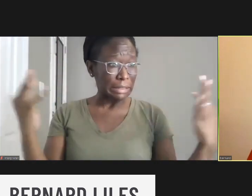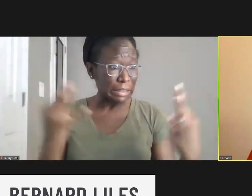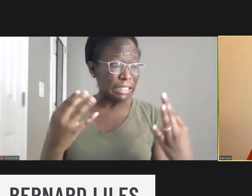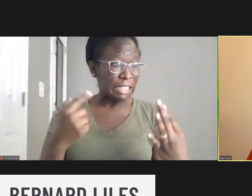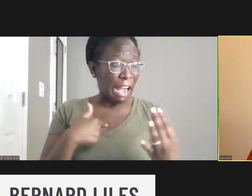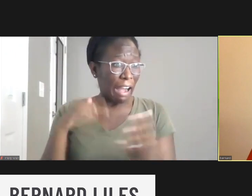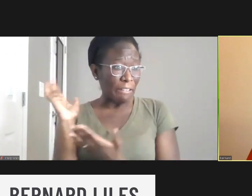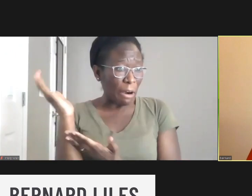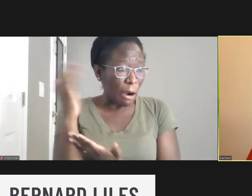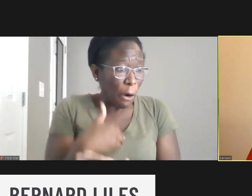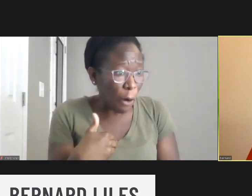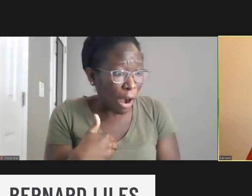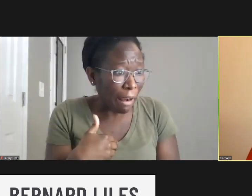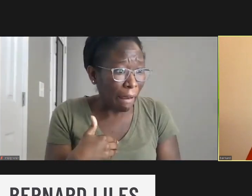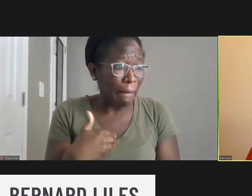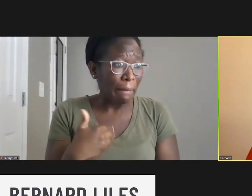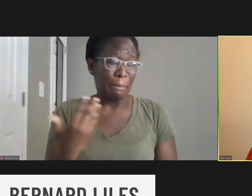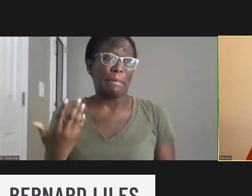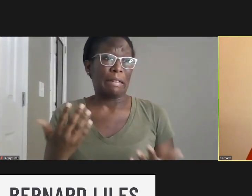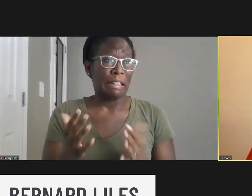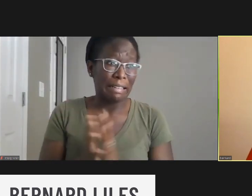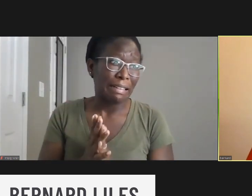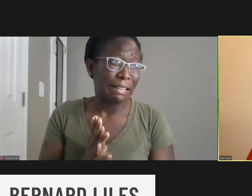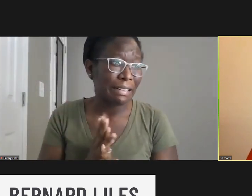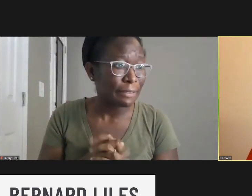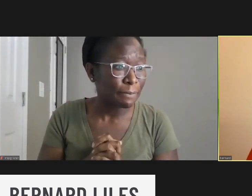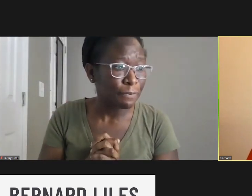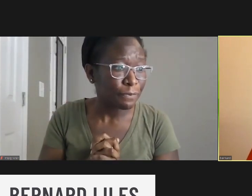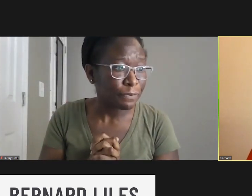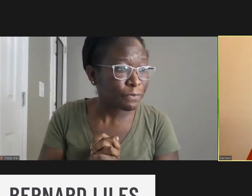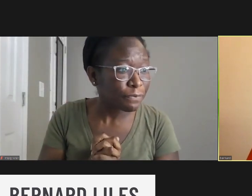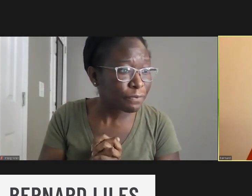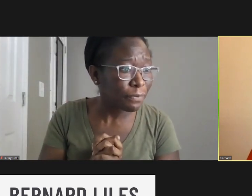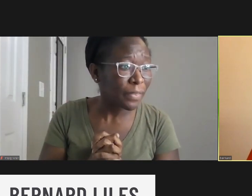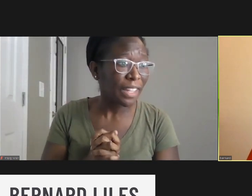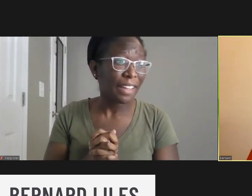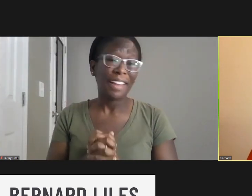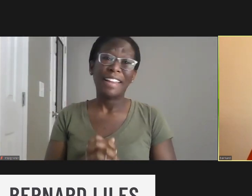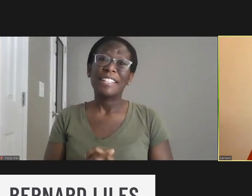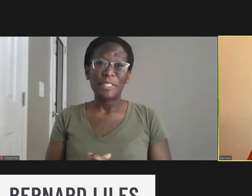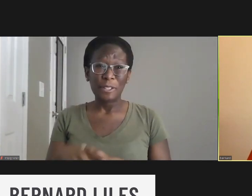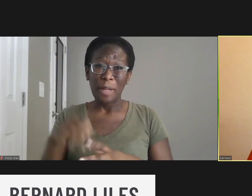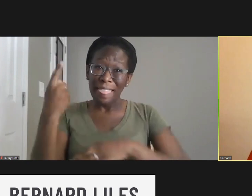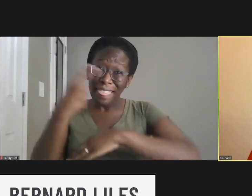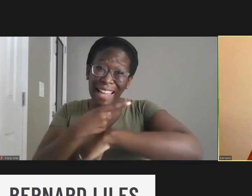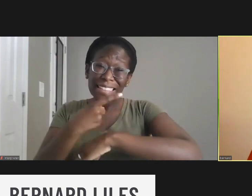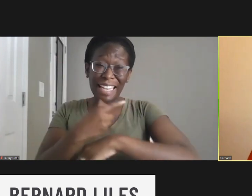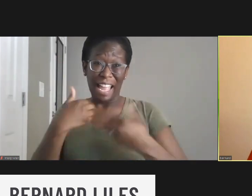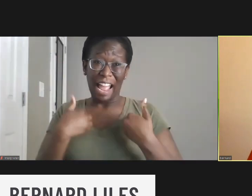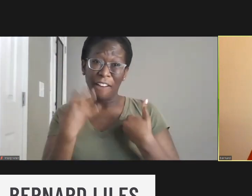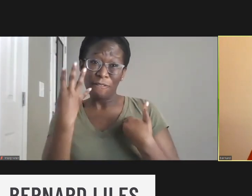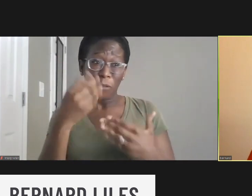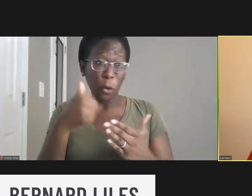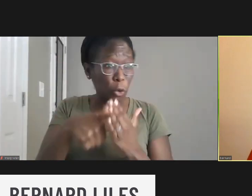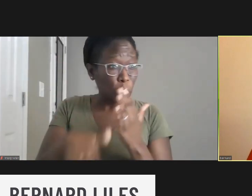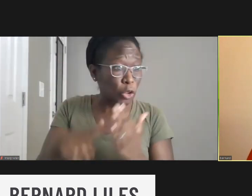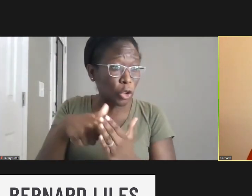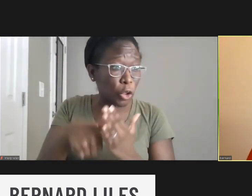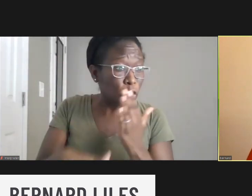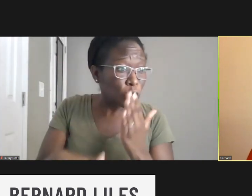morning. Okay, I had to have 4 surgeries at Dick, then go to Dick